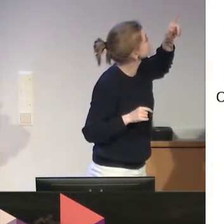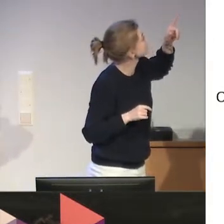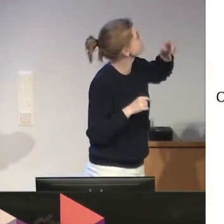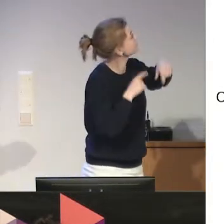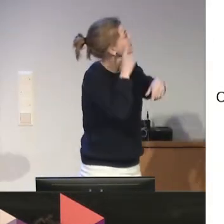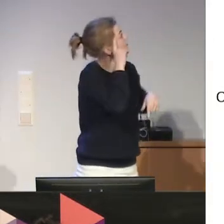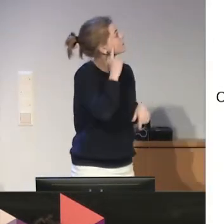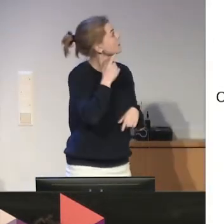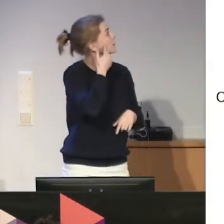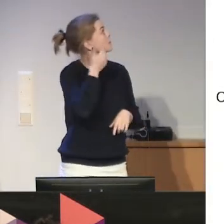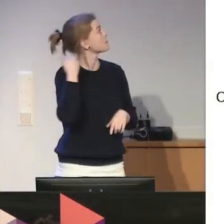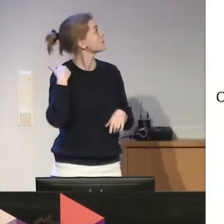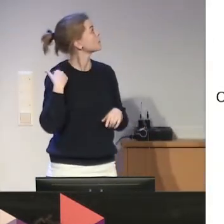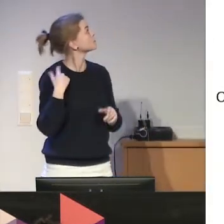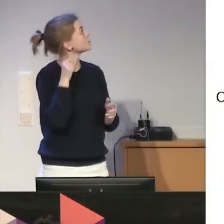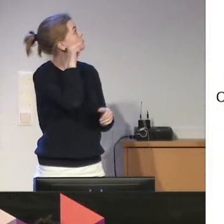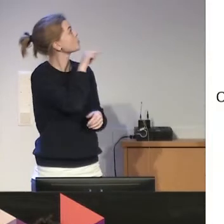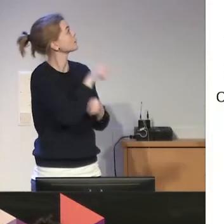relevant space.